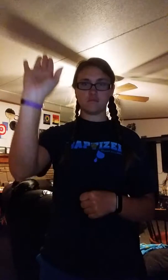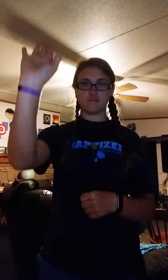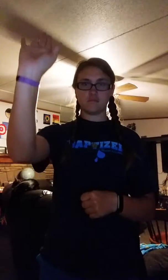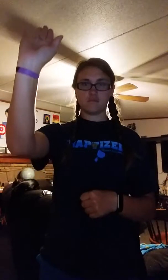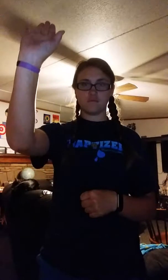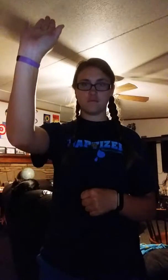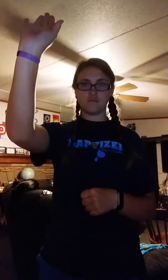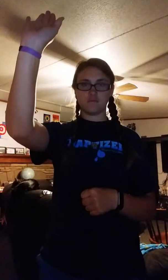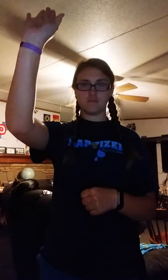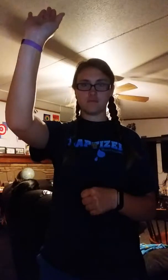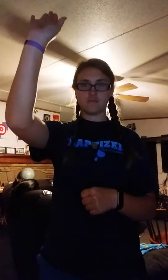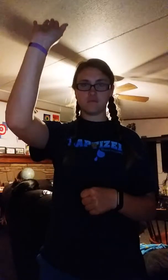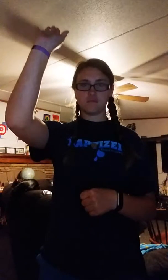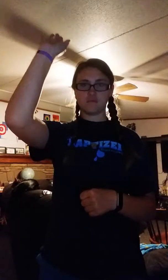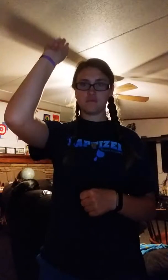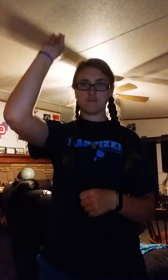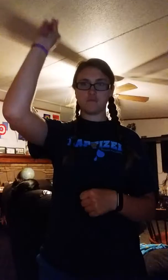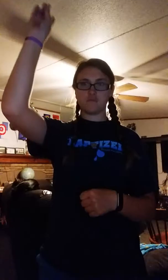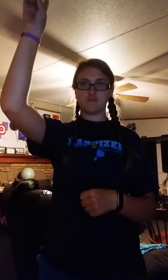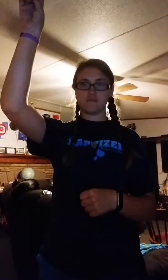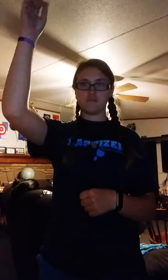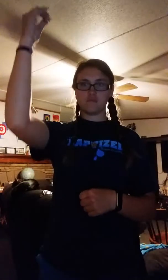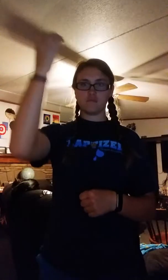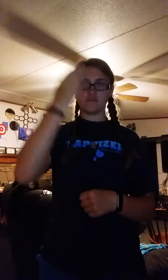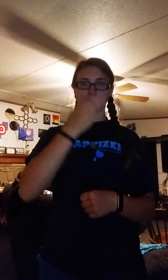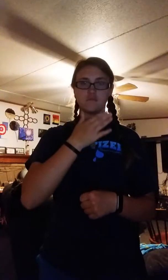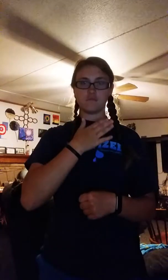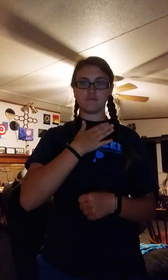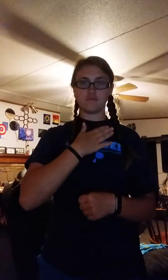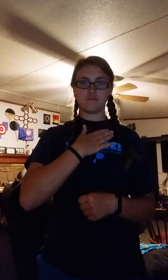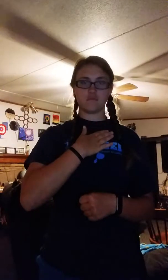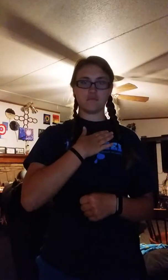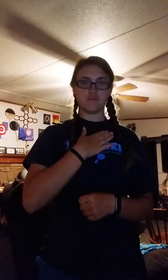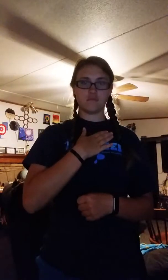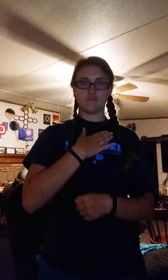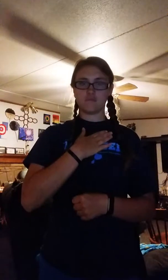yours You are mine